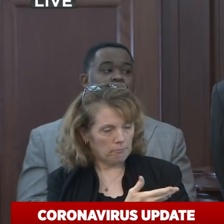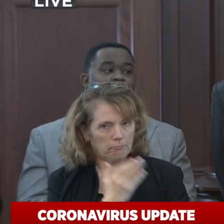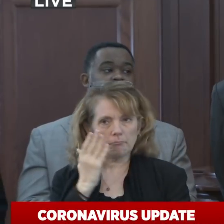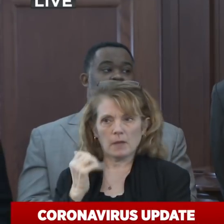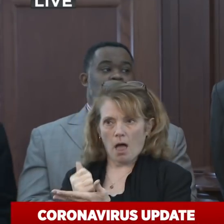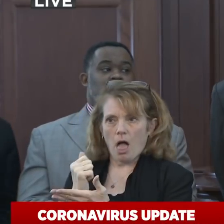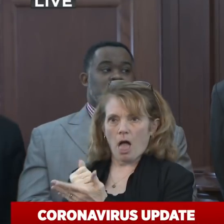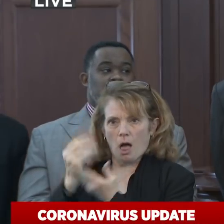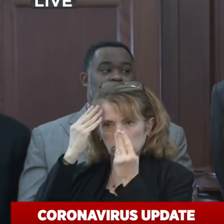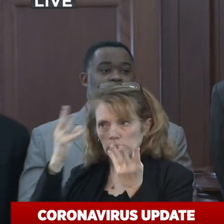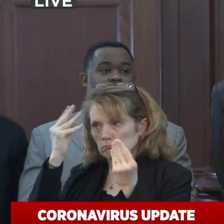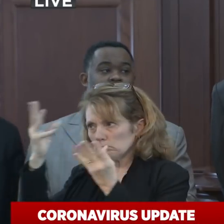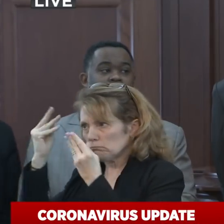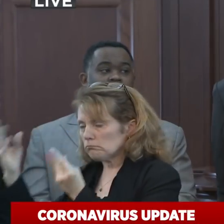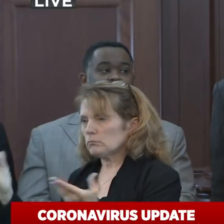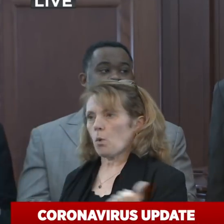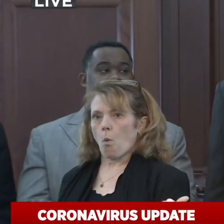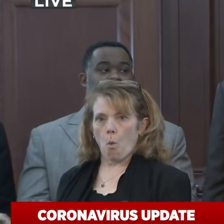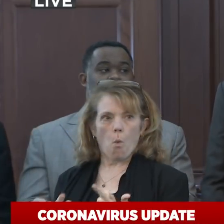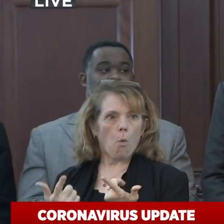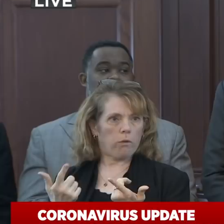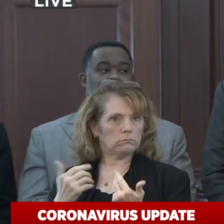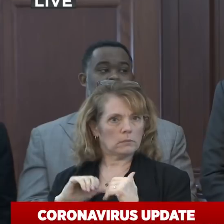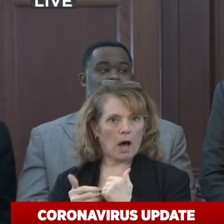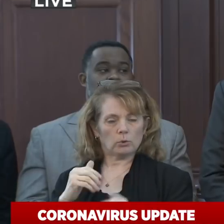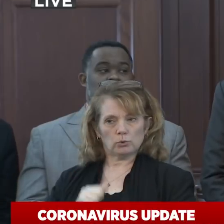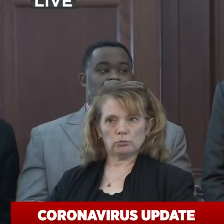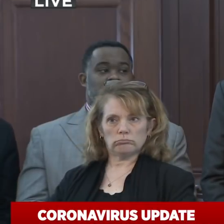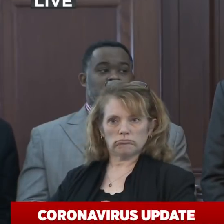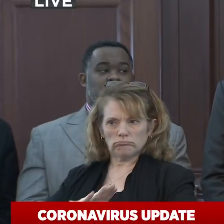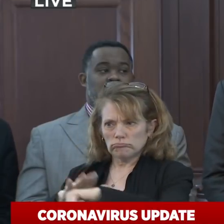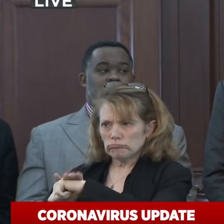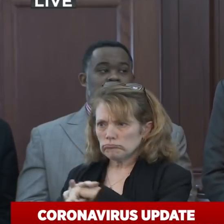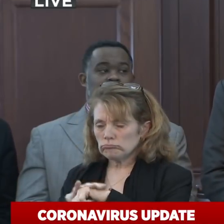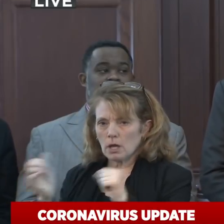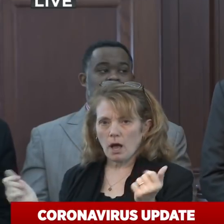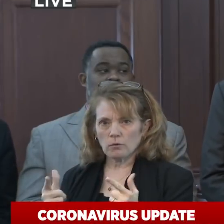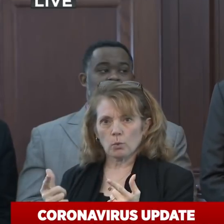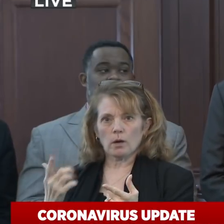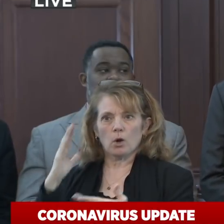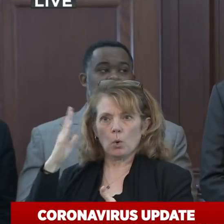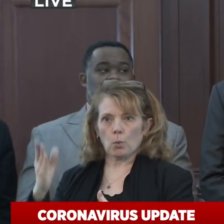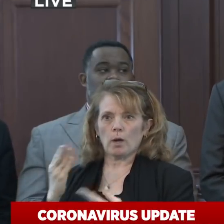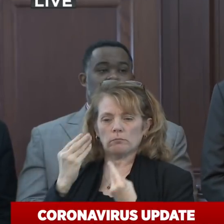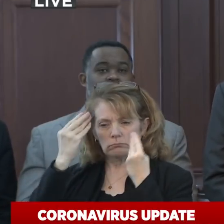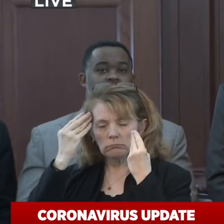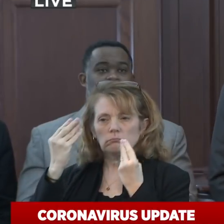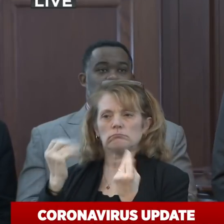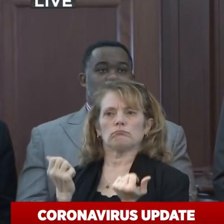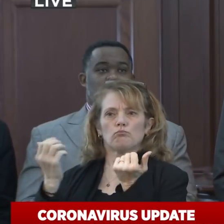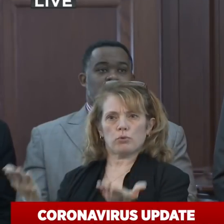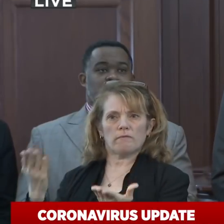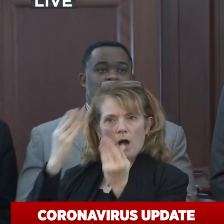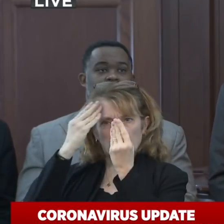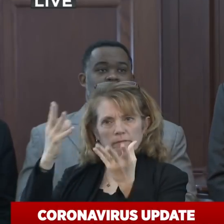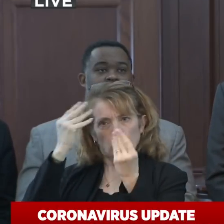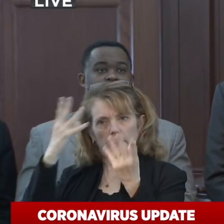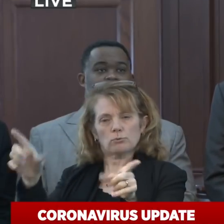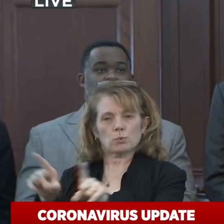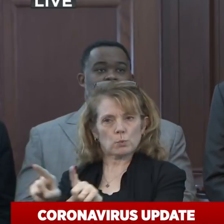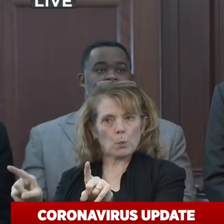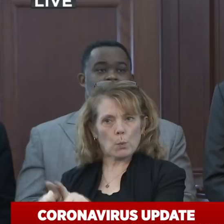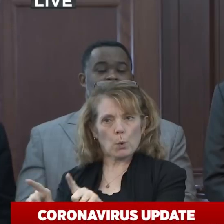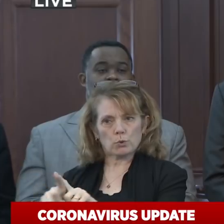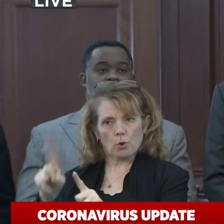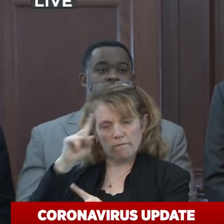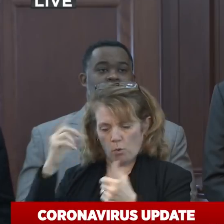a hearing today at 10 o'clock to be able to gather as much information that we could provide to the public as well. Much of it has been provided already, but continue